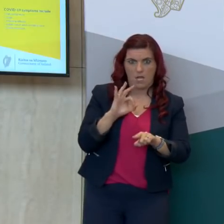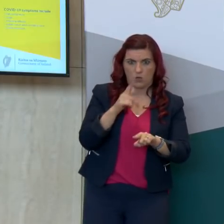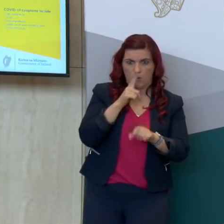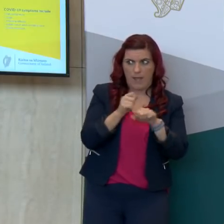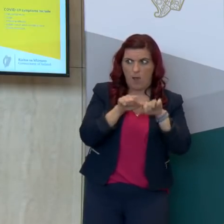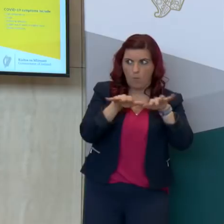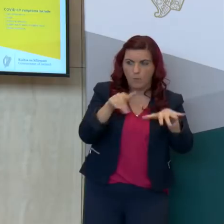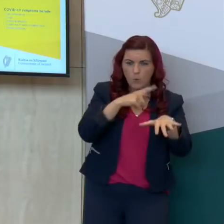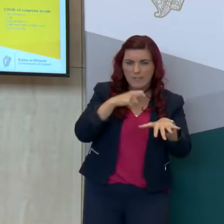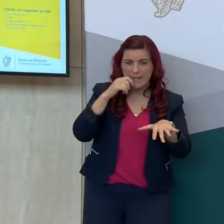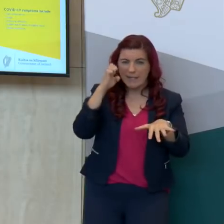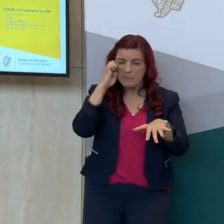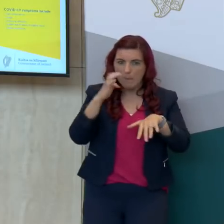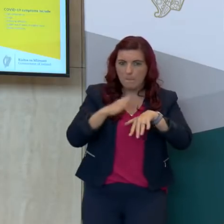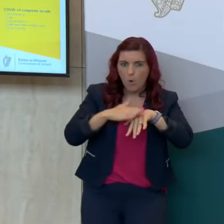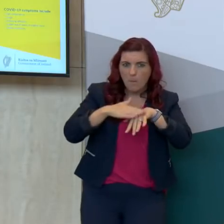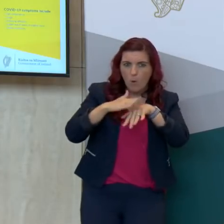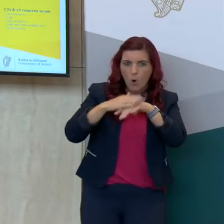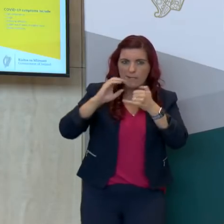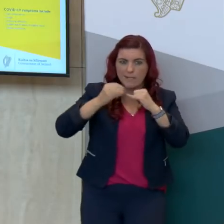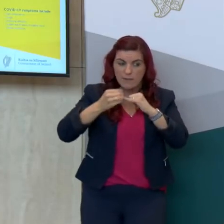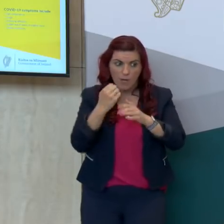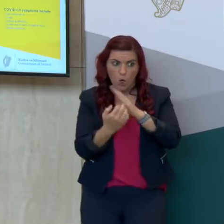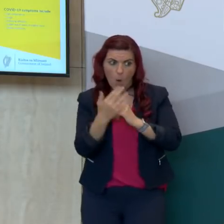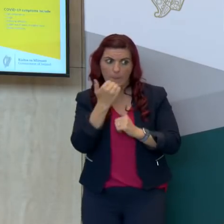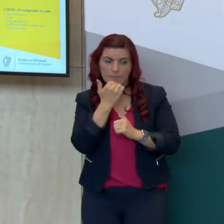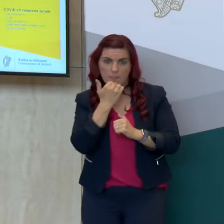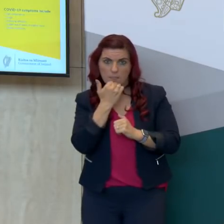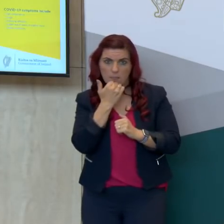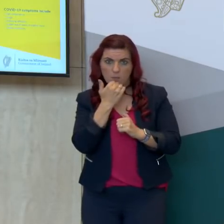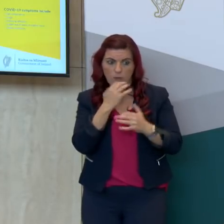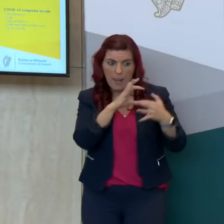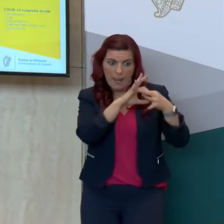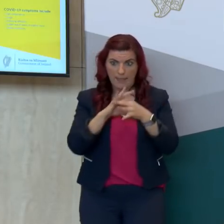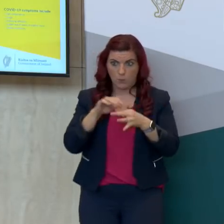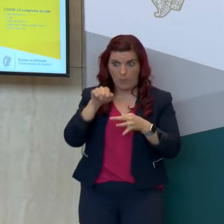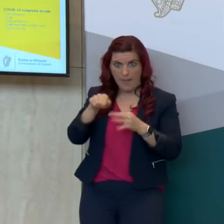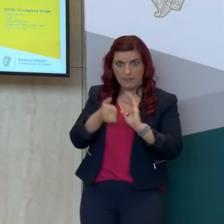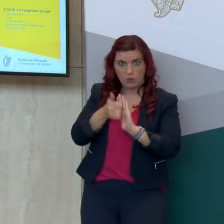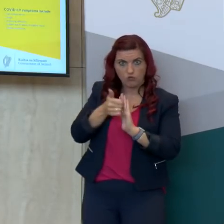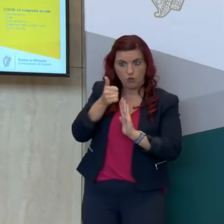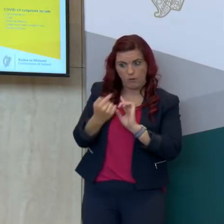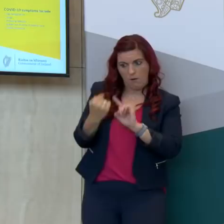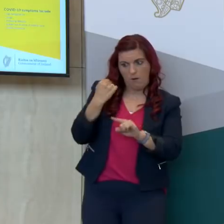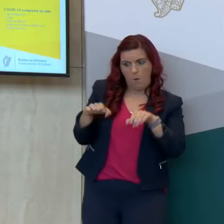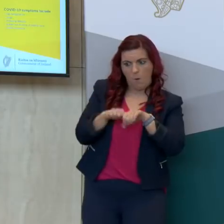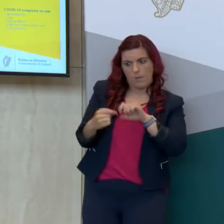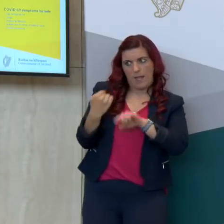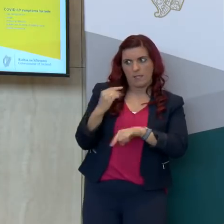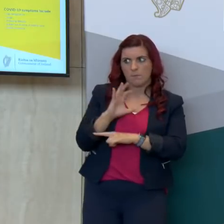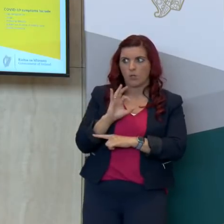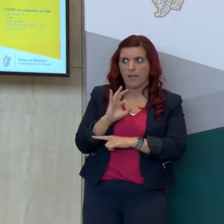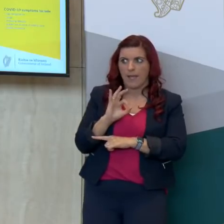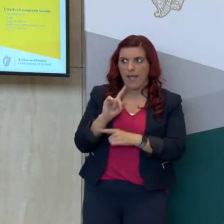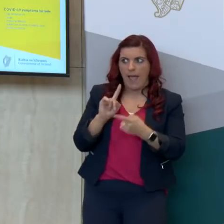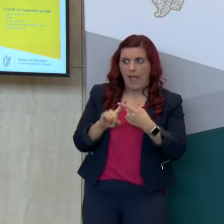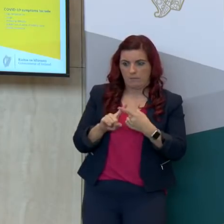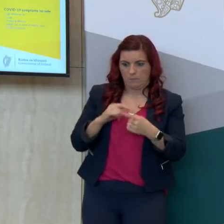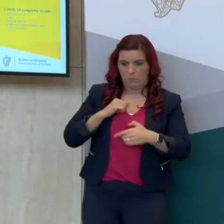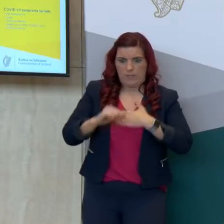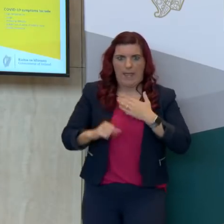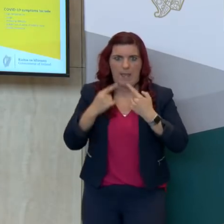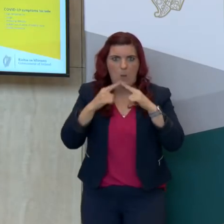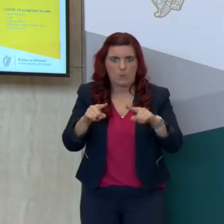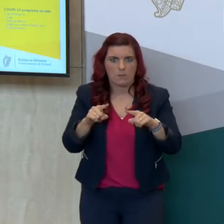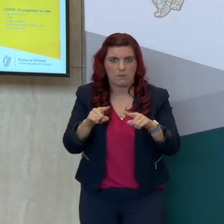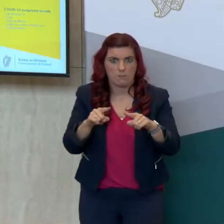but more workers are going to be tested. Do you have any up-to-date figures as to how many cases were at that site, and also at this new